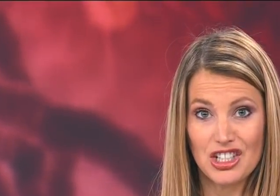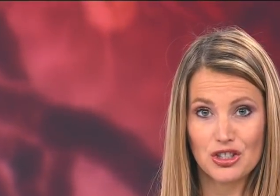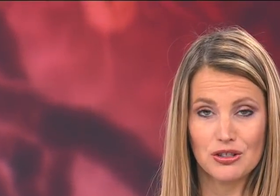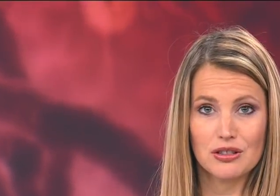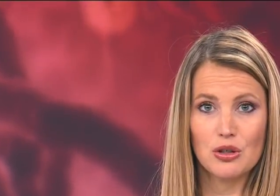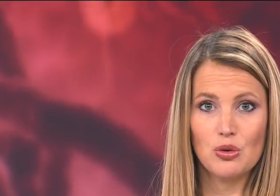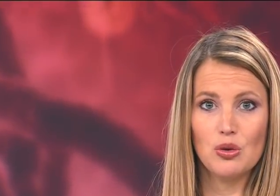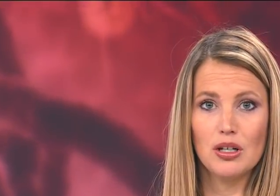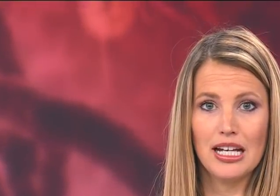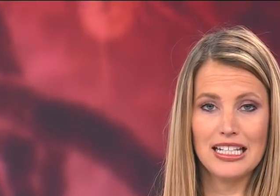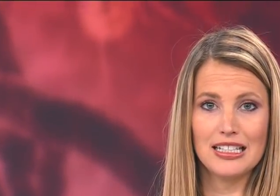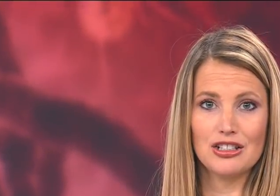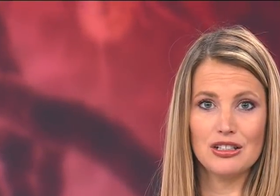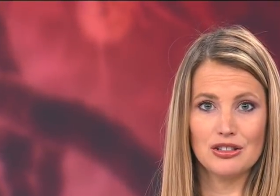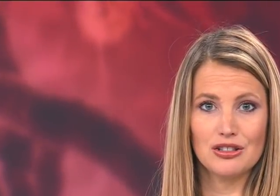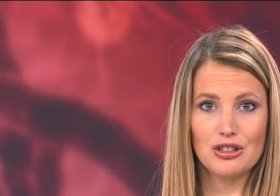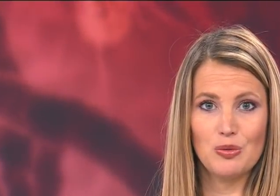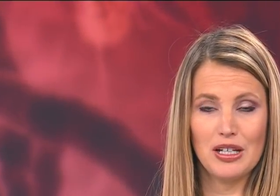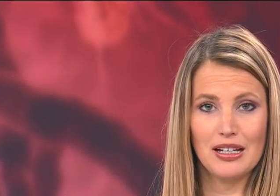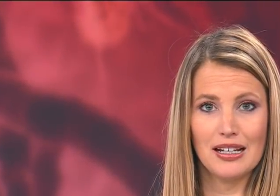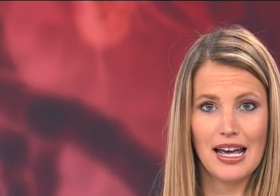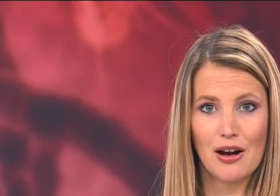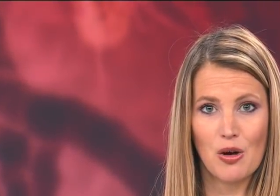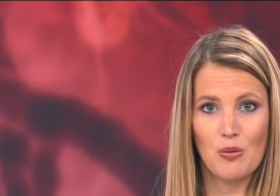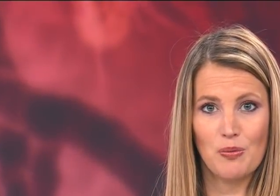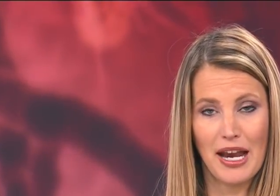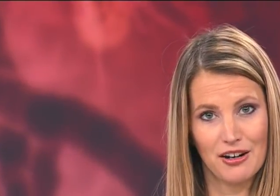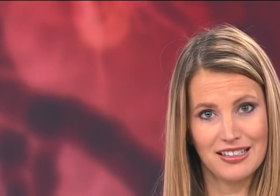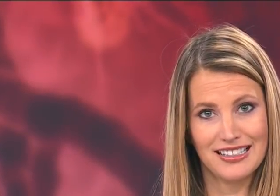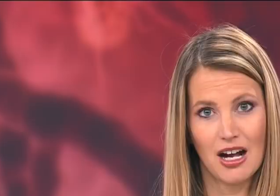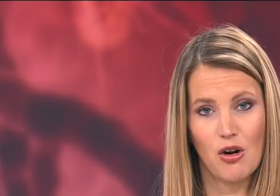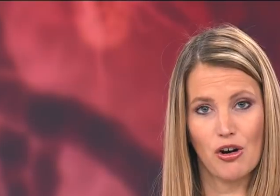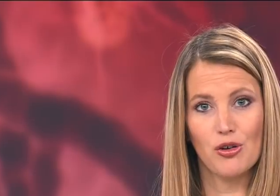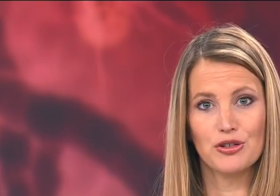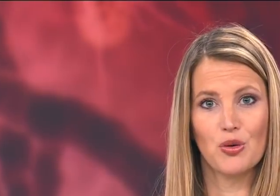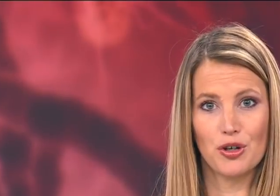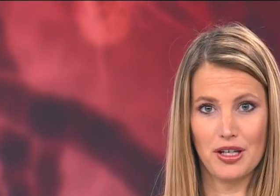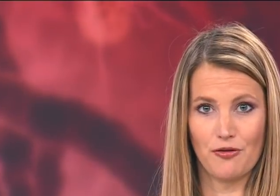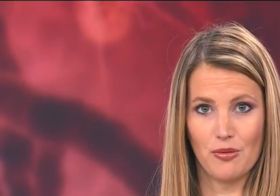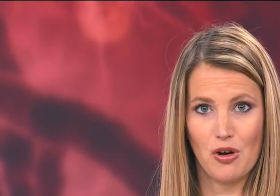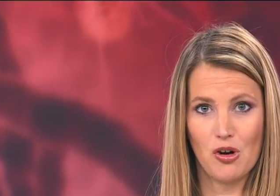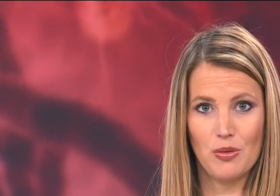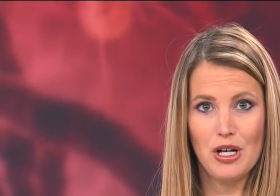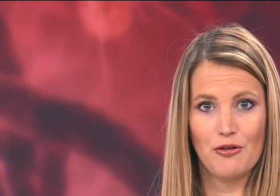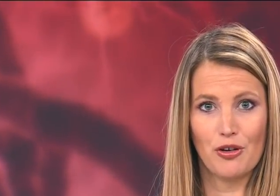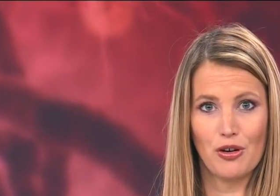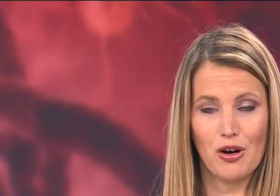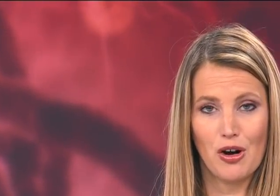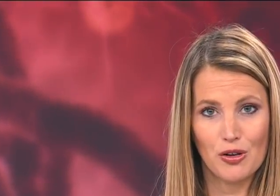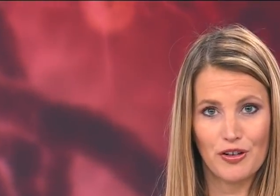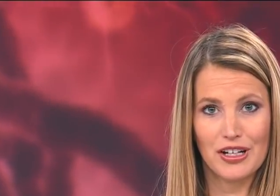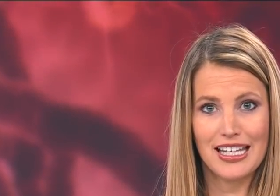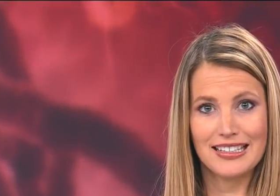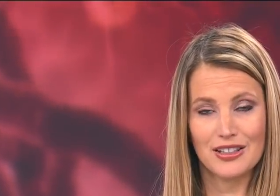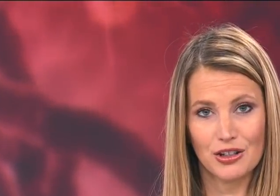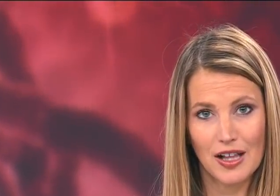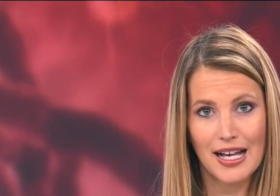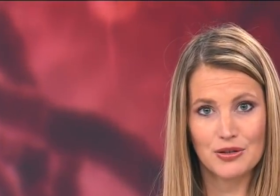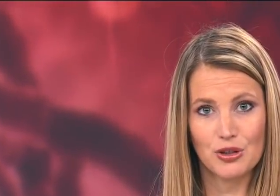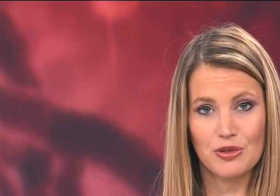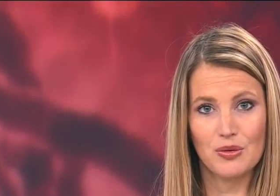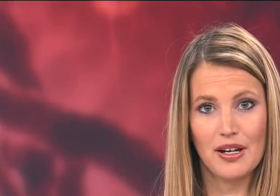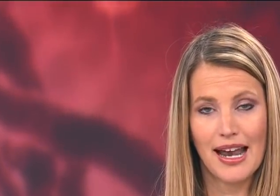of the teachers who, in addition to being at-home parents now, are also working from home for all of their kids